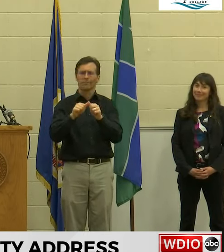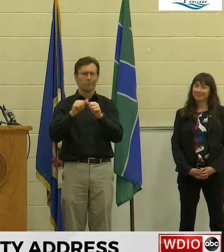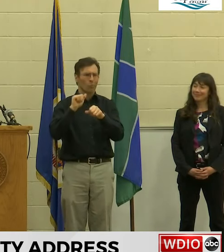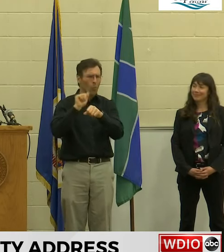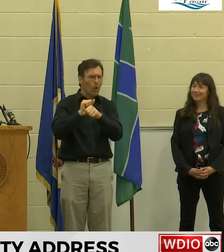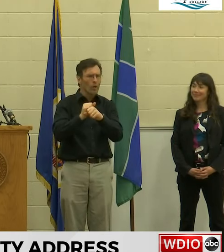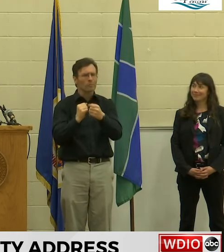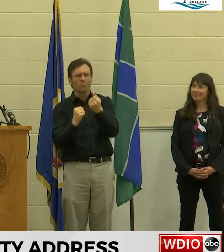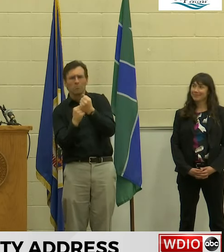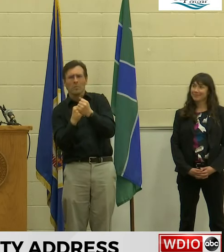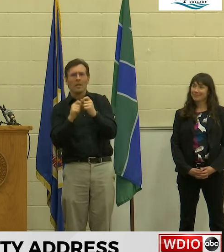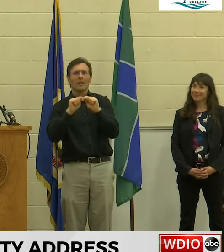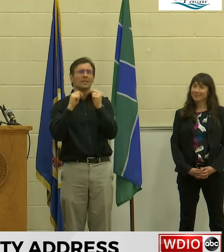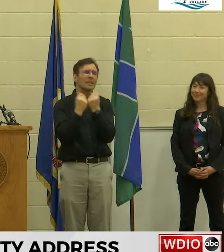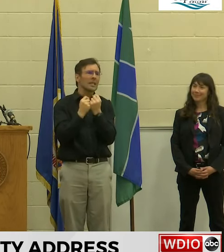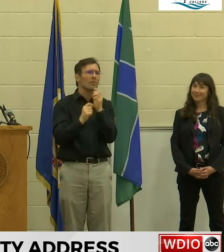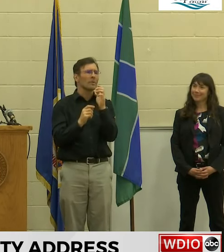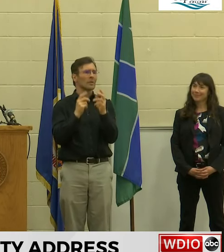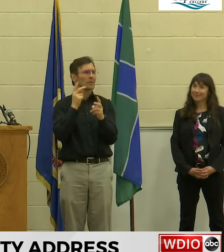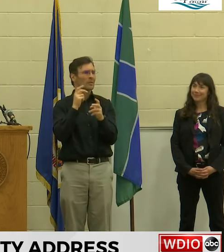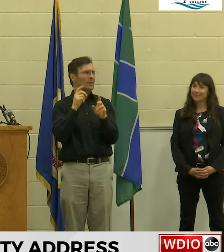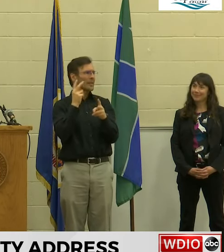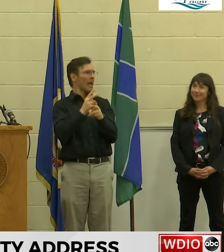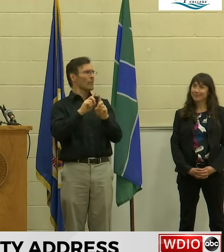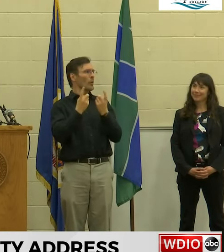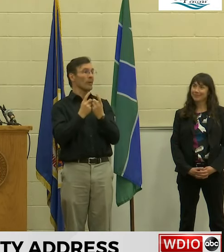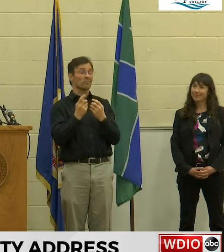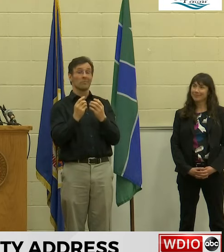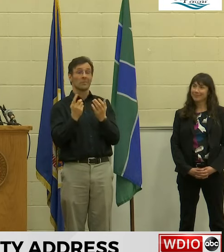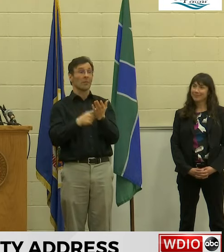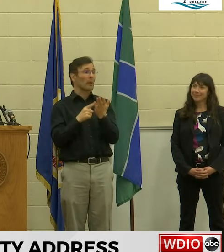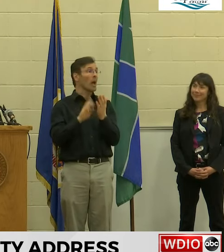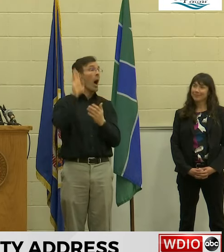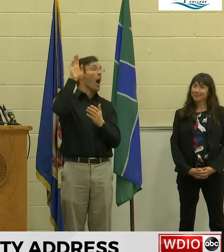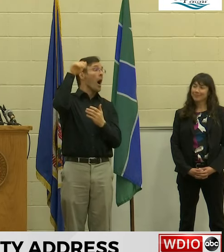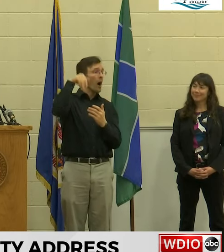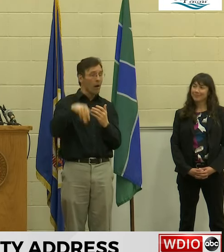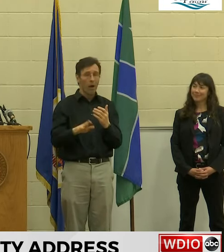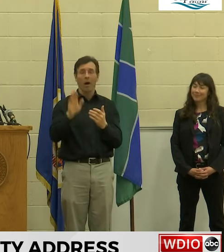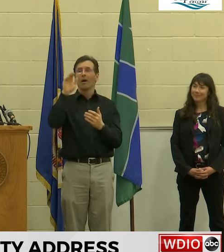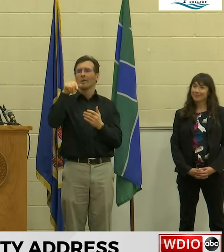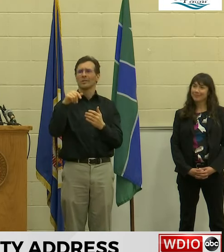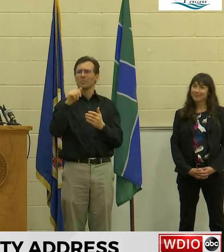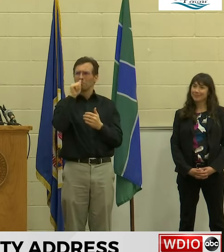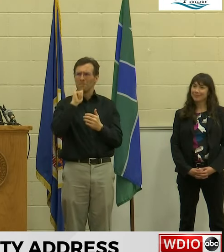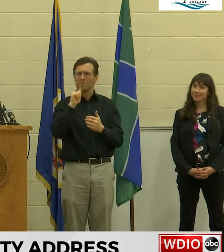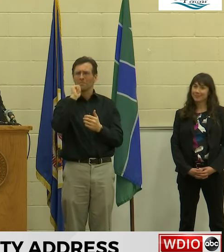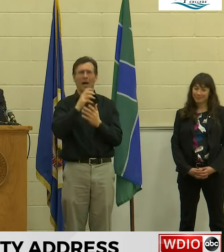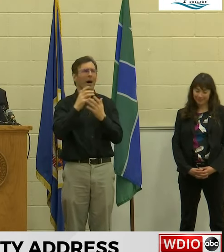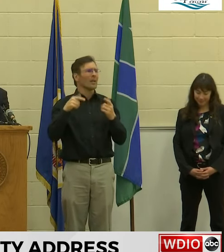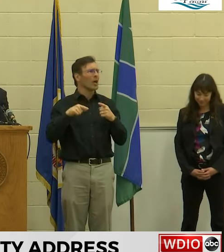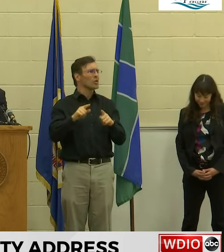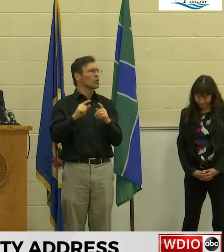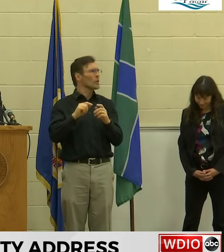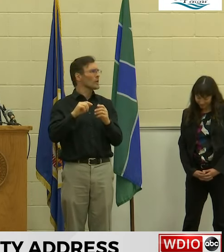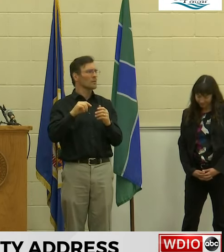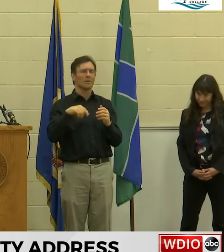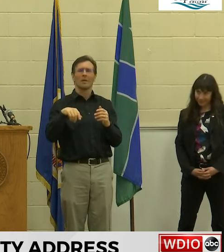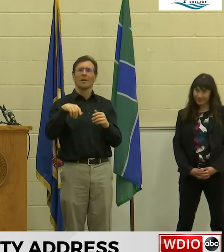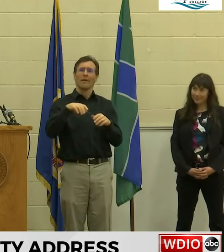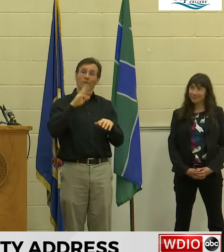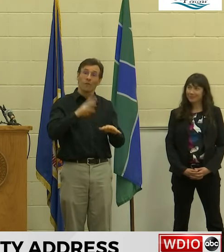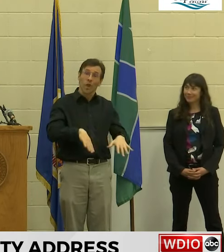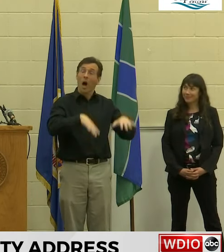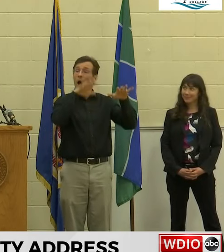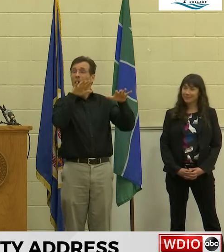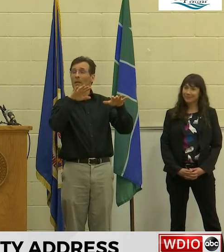force that has held the team and the department together through ups and downs. She has weathered a lot during her career with the city, floods,